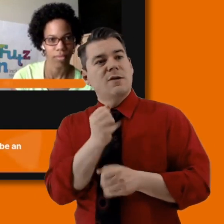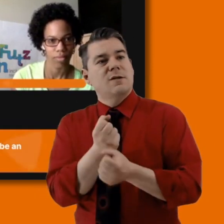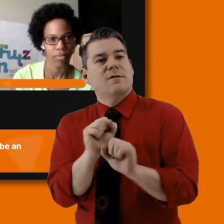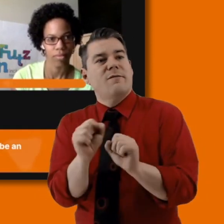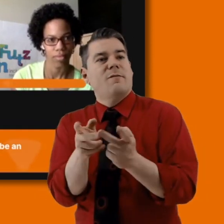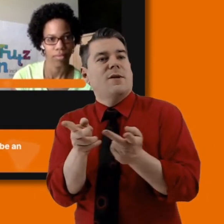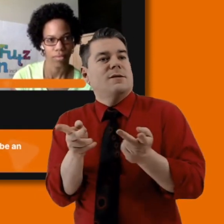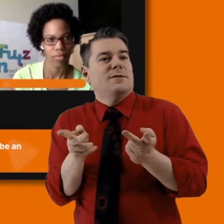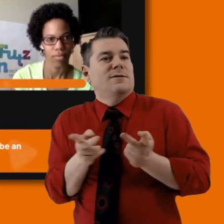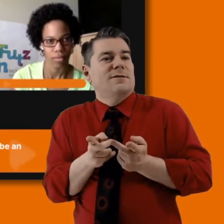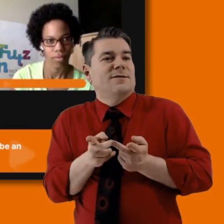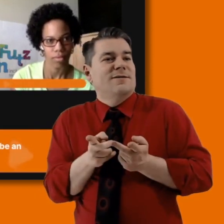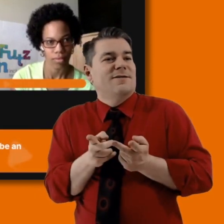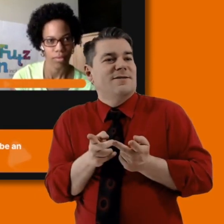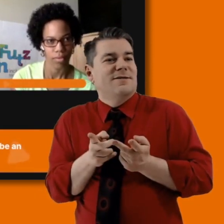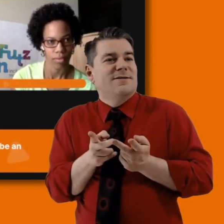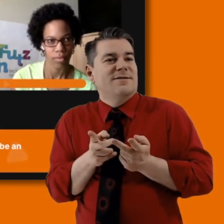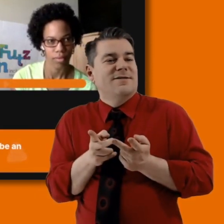space, this calm